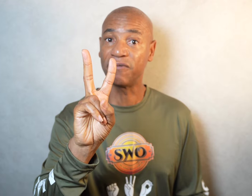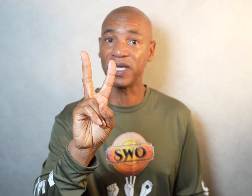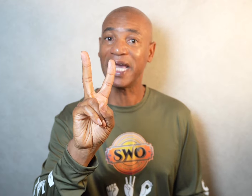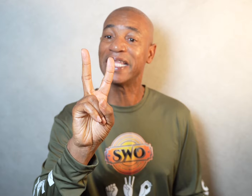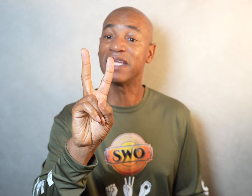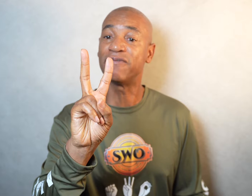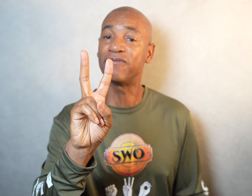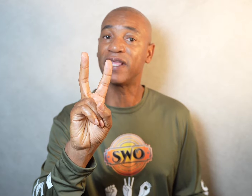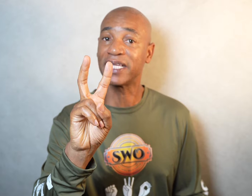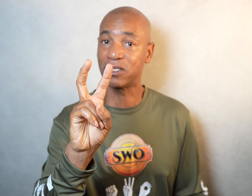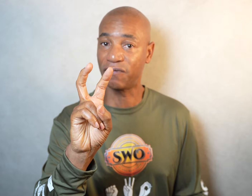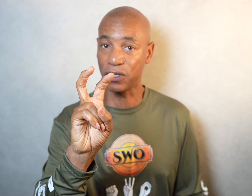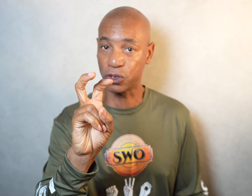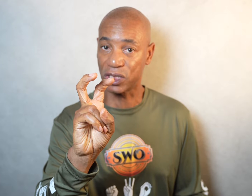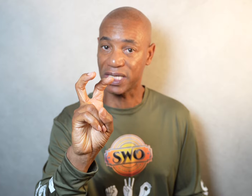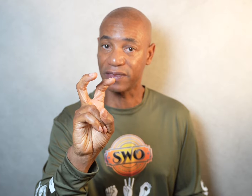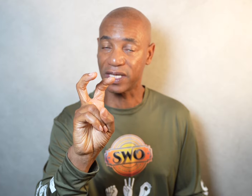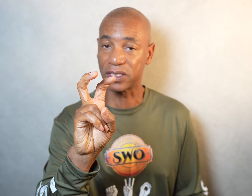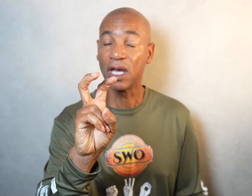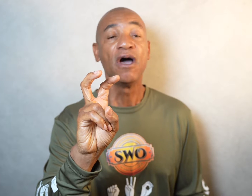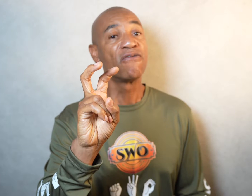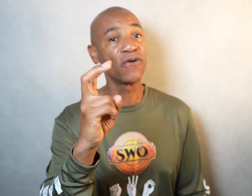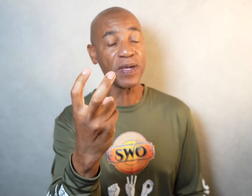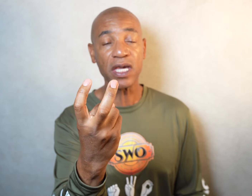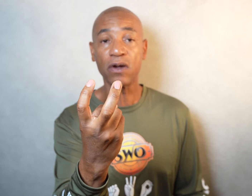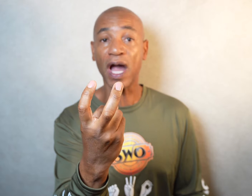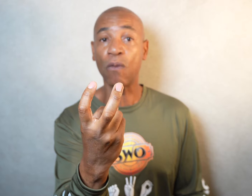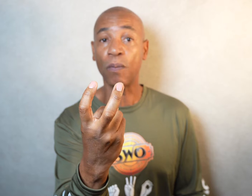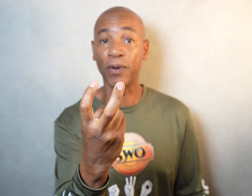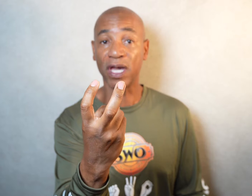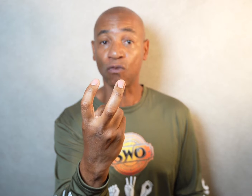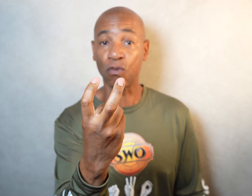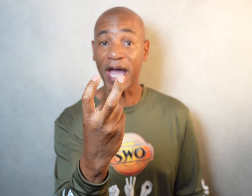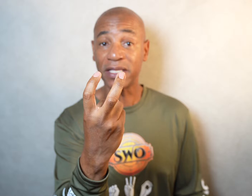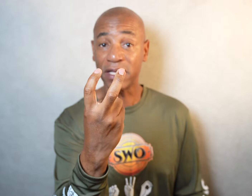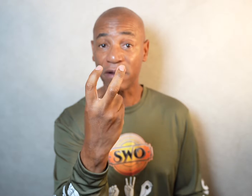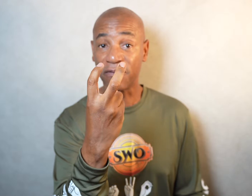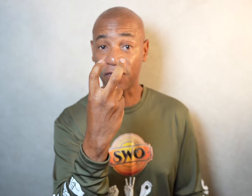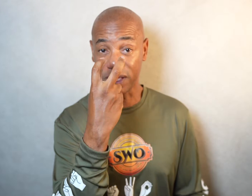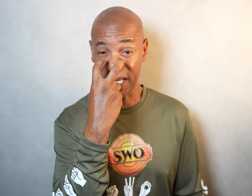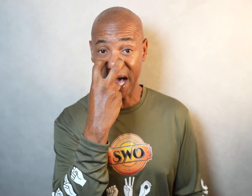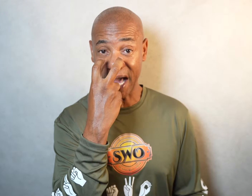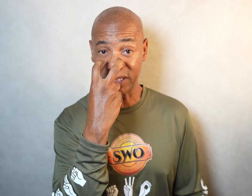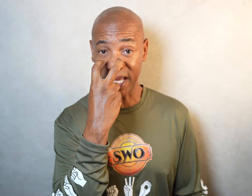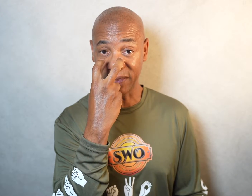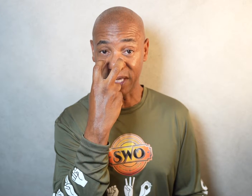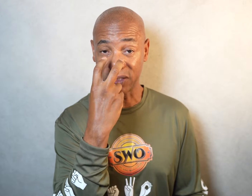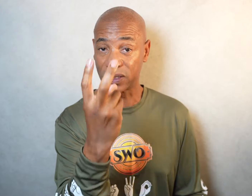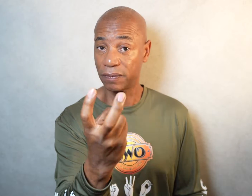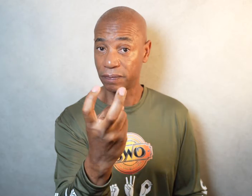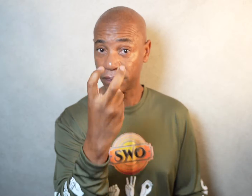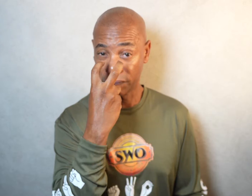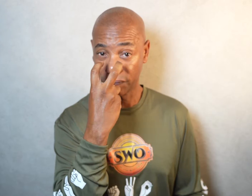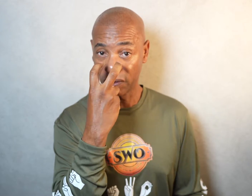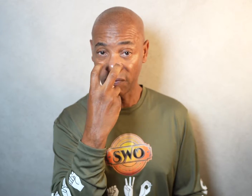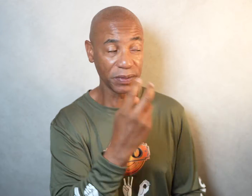V and then flex the fingers just like this. From here, I will bring it right there in front of the eyes like this. From the